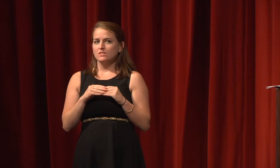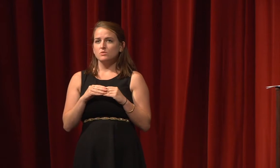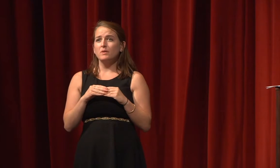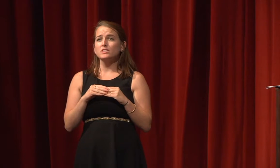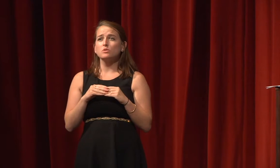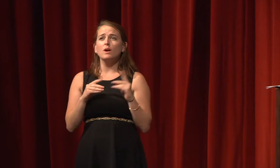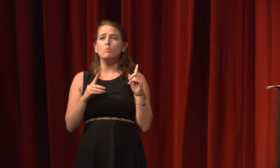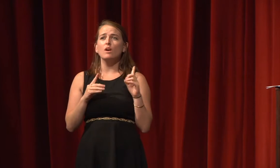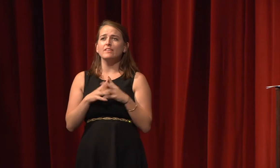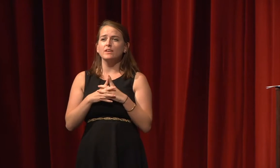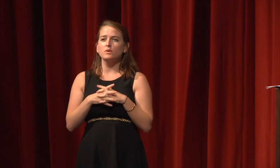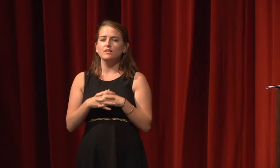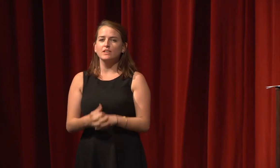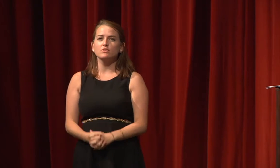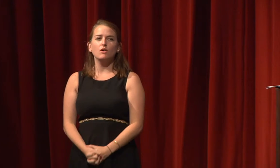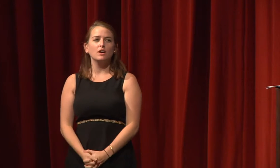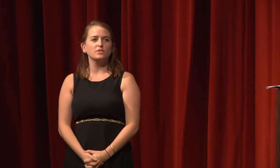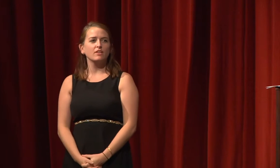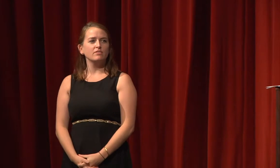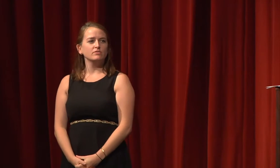Do we want to do one more, and then we'll let you go on with your life?